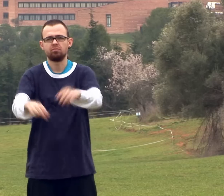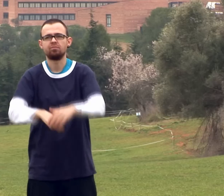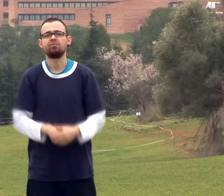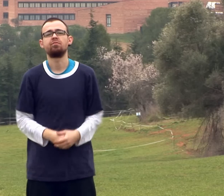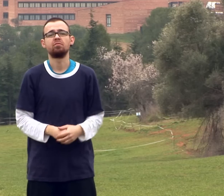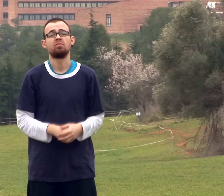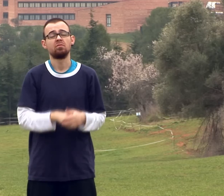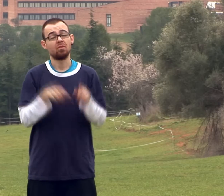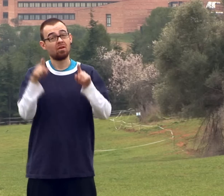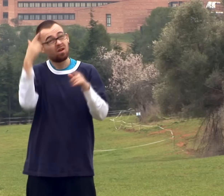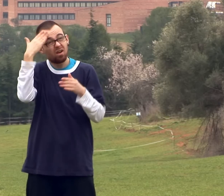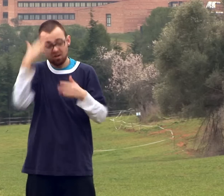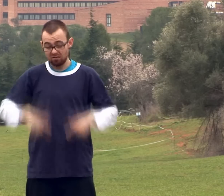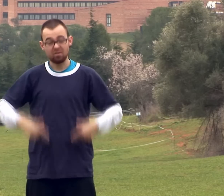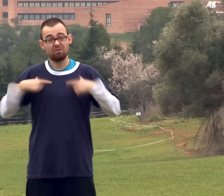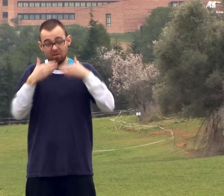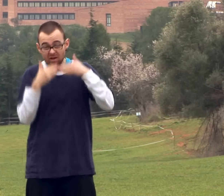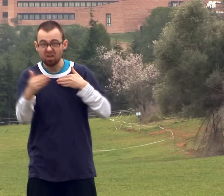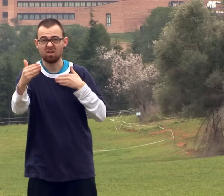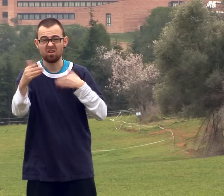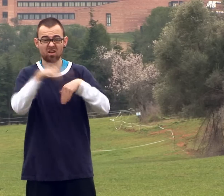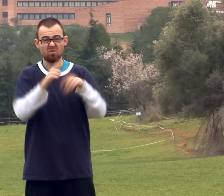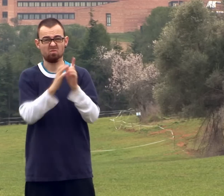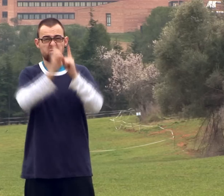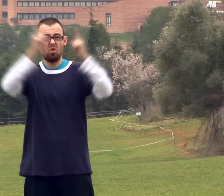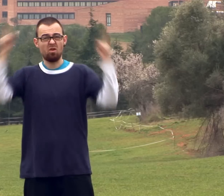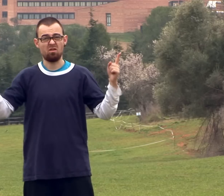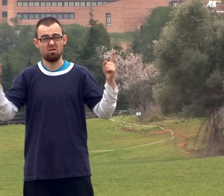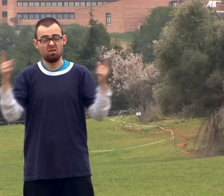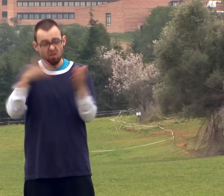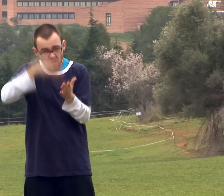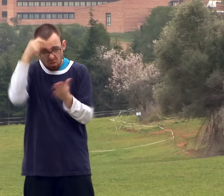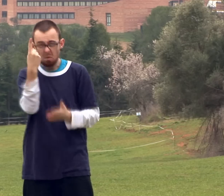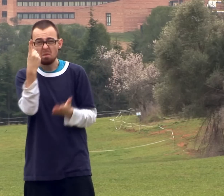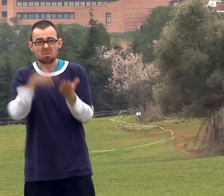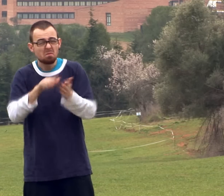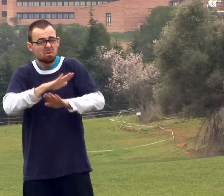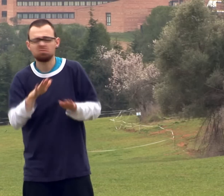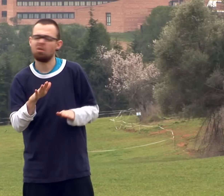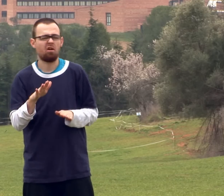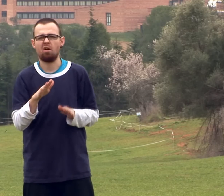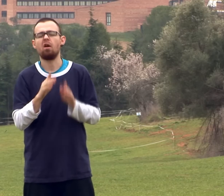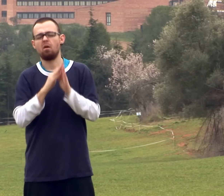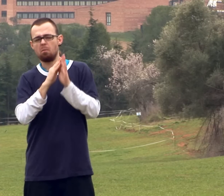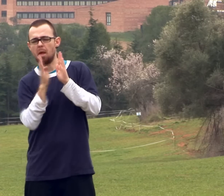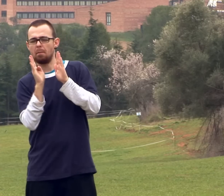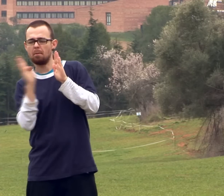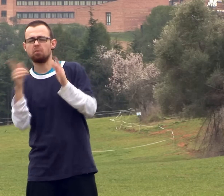always be possible for you to speak in the first language you learned, but you can always maintain it. It is knowledge that will help you to learn